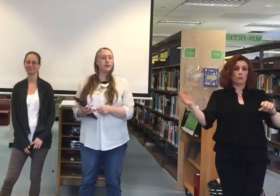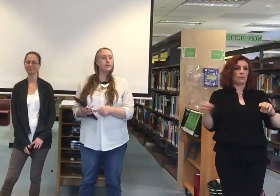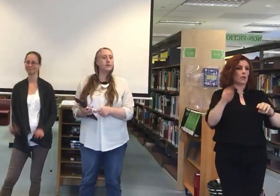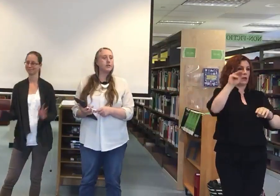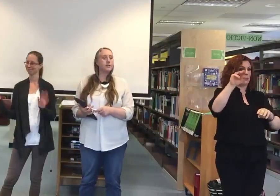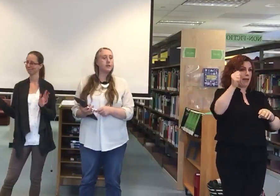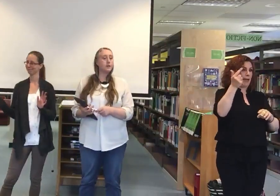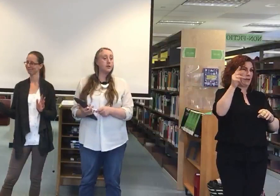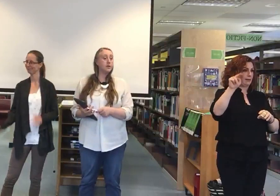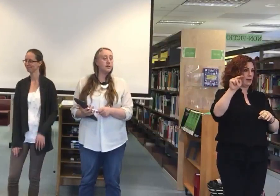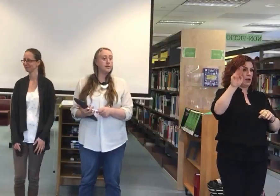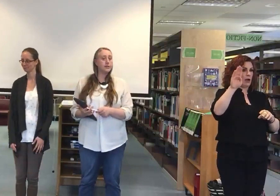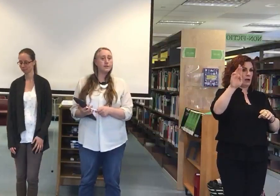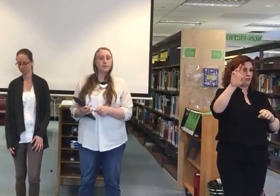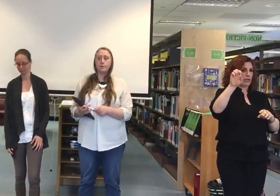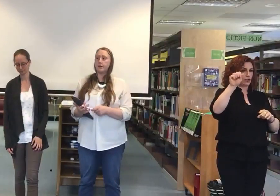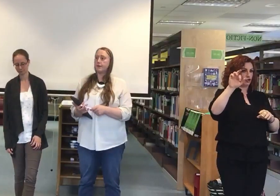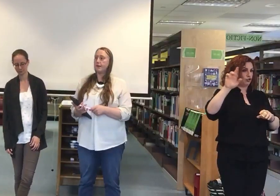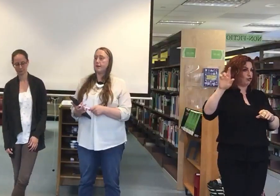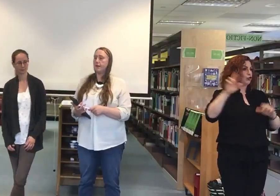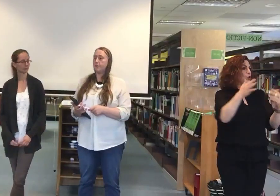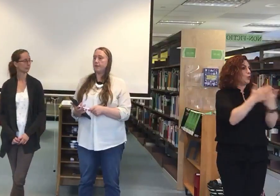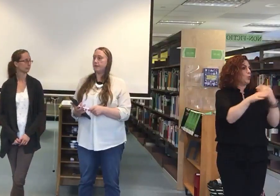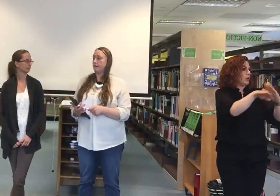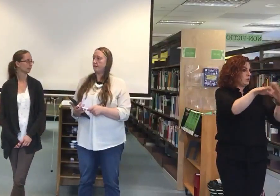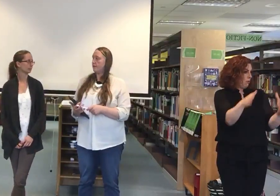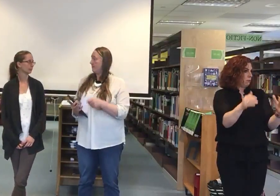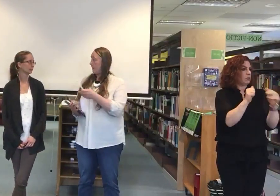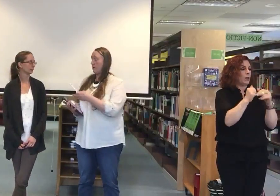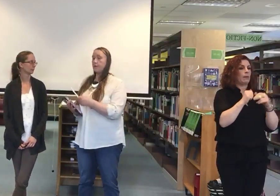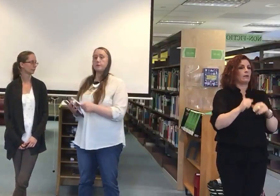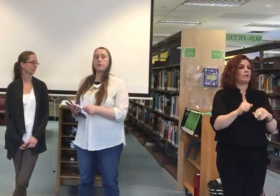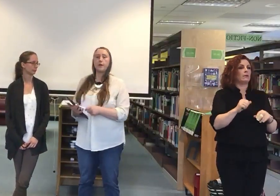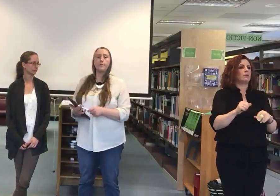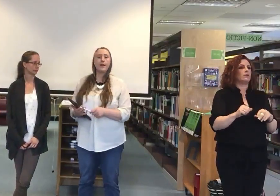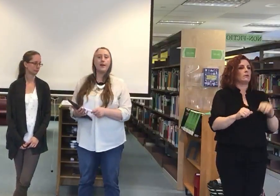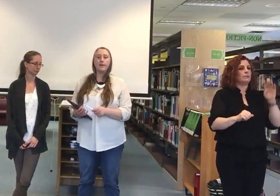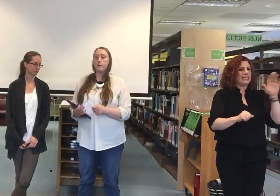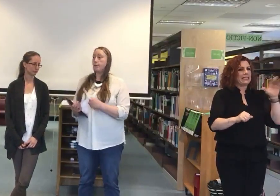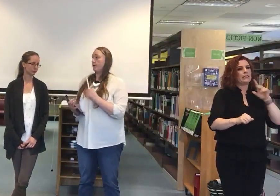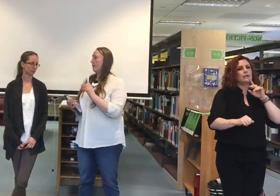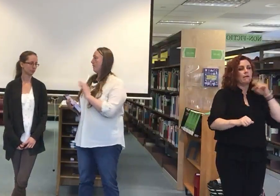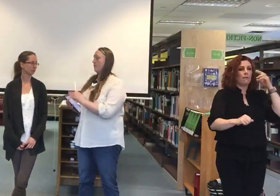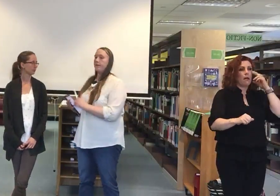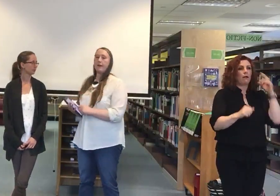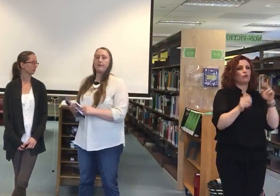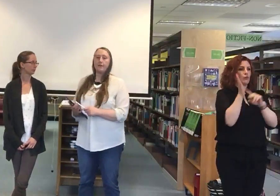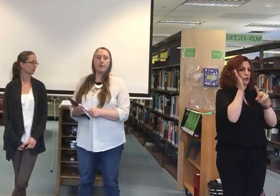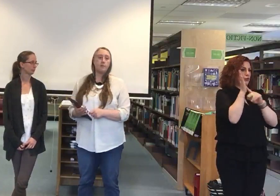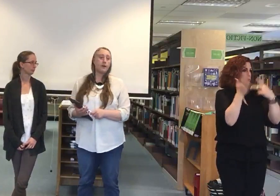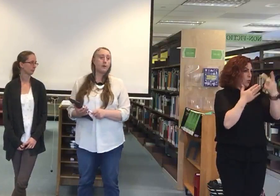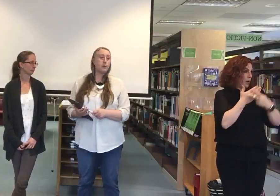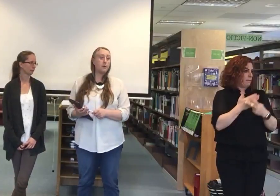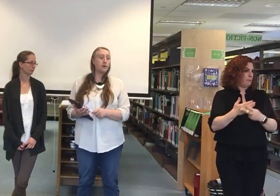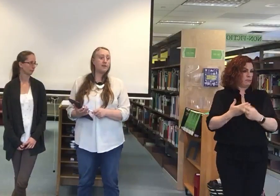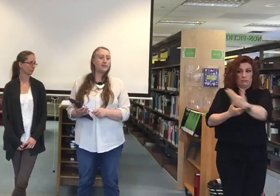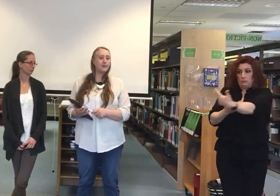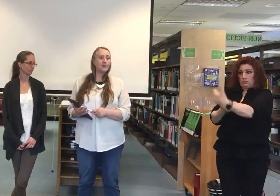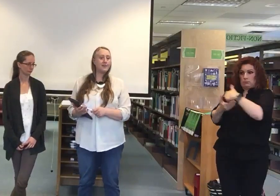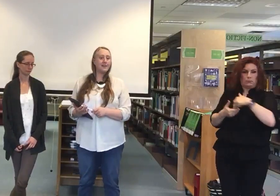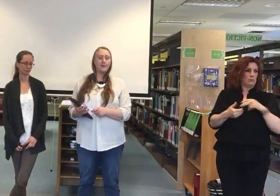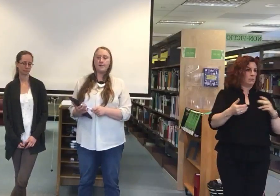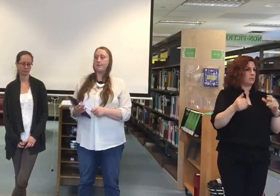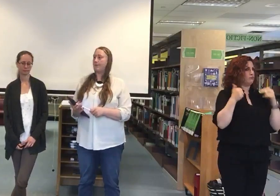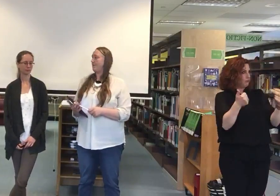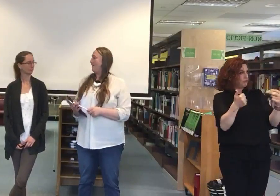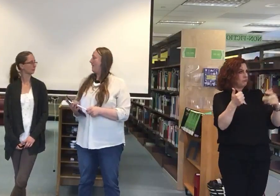Megan Bresser. She is our newest consultant with the BC Deafblind Outreach Program. So we're thrilled to have Megan on board this